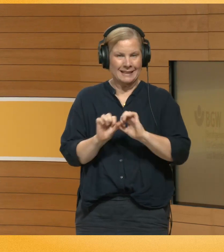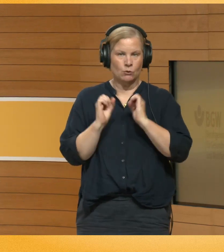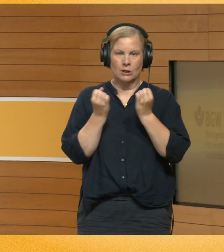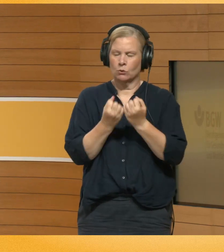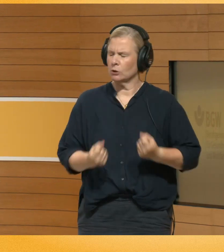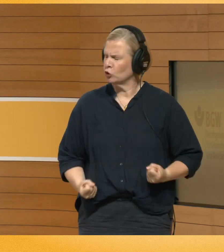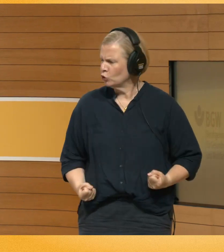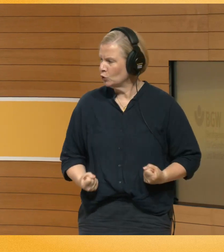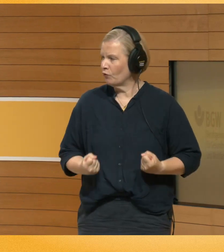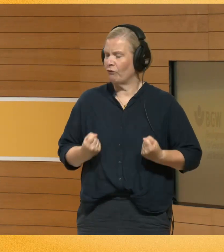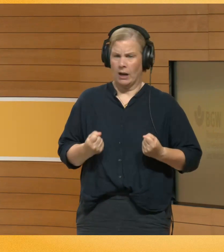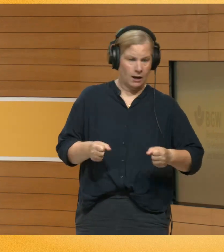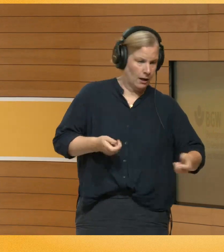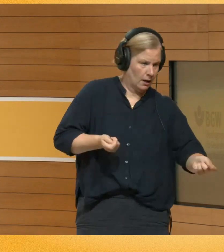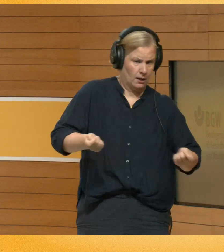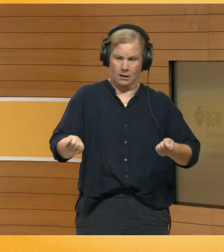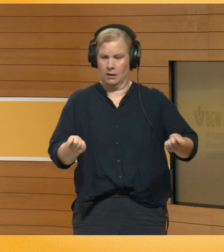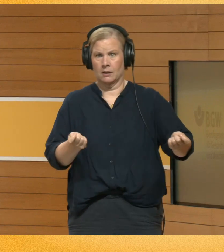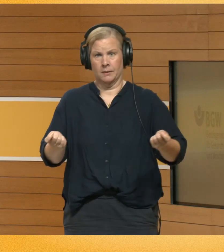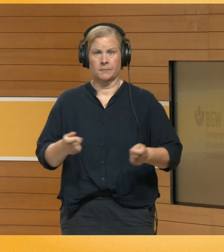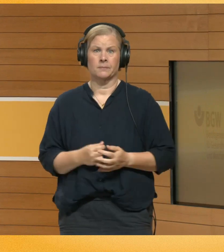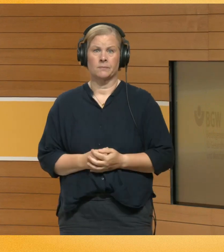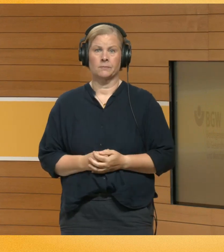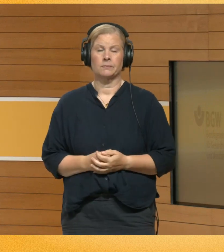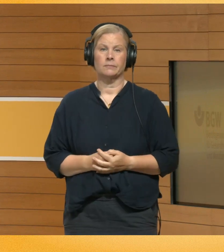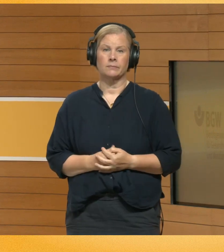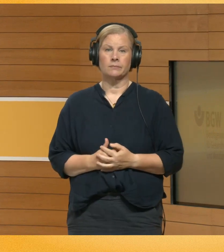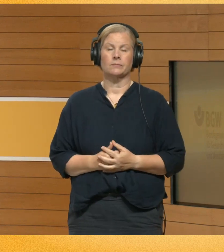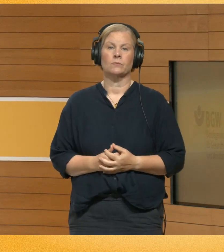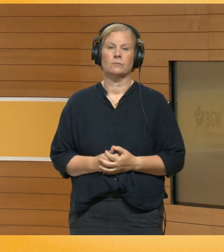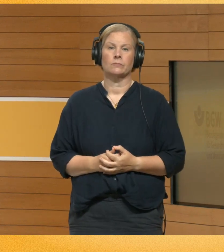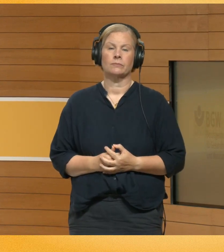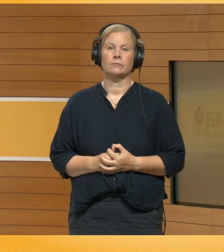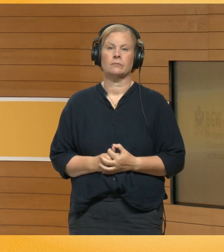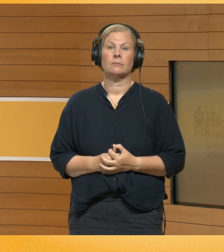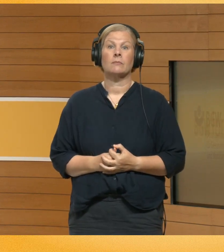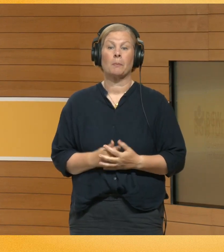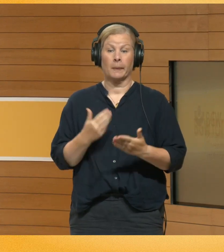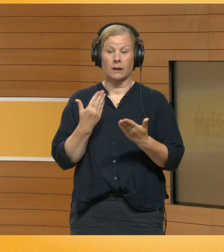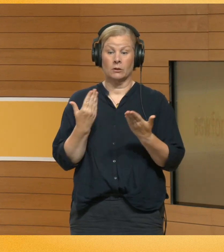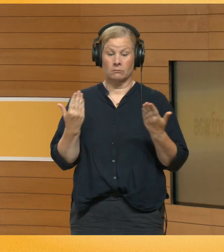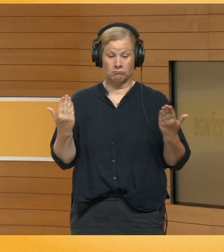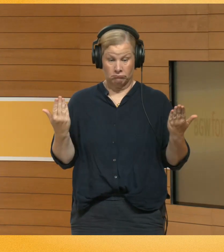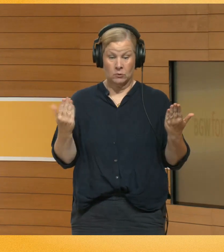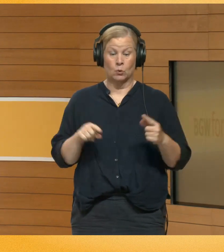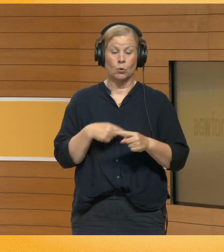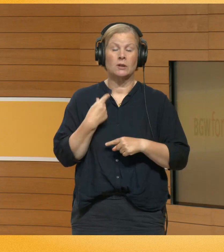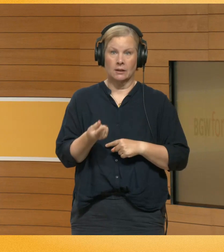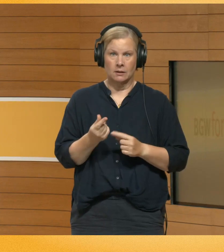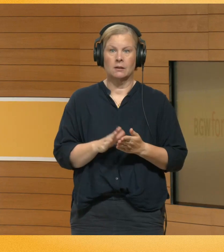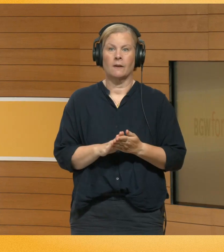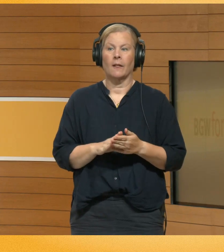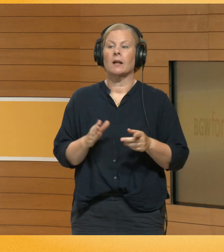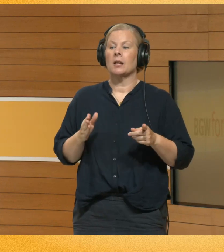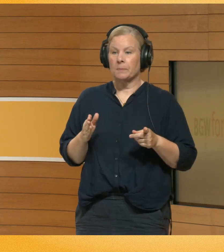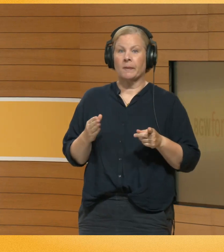of having a WMSD. Conceptual mechanism, I'm not going to stay too long here. A lot of us have seen